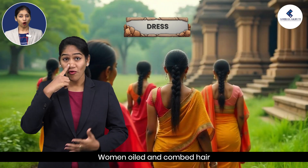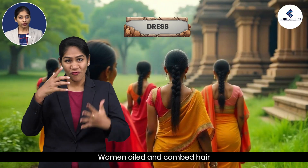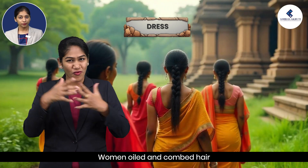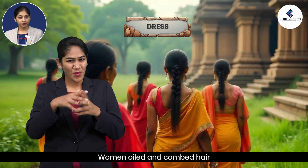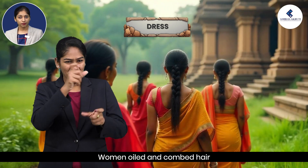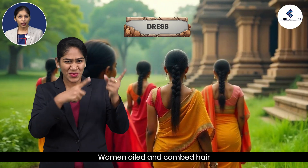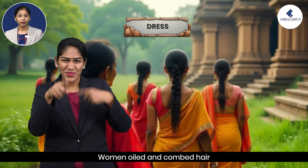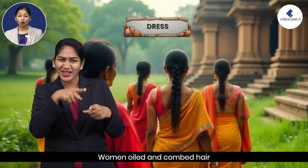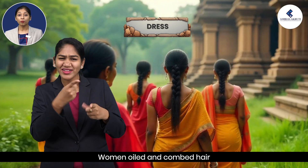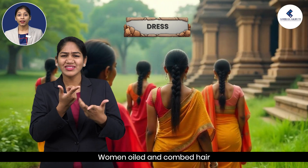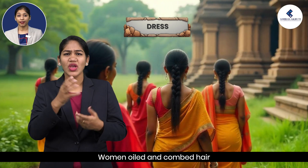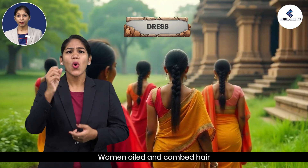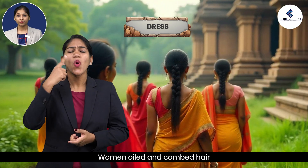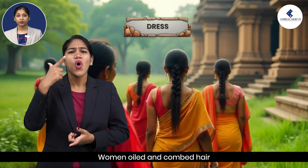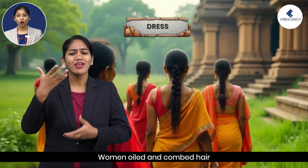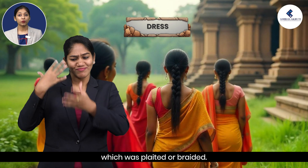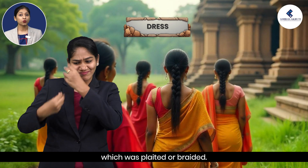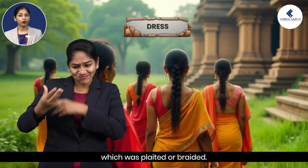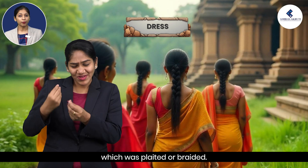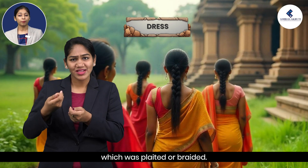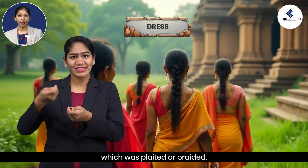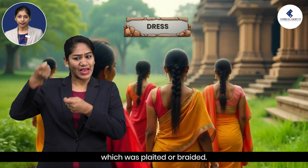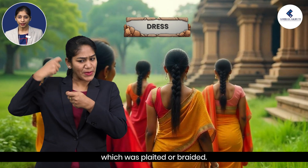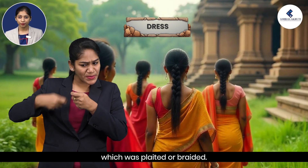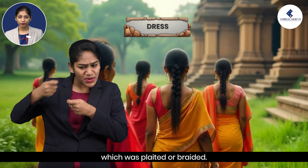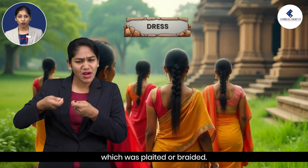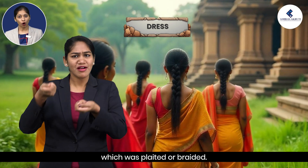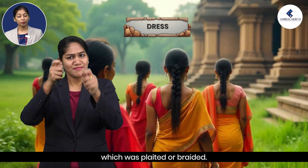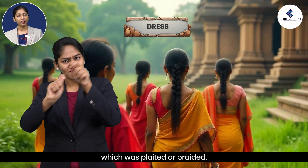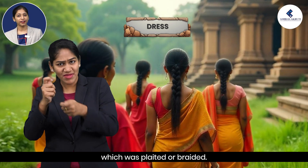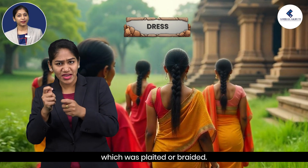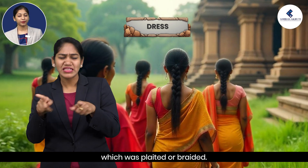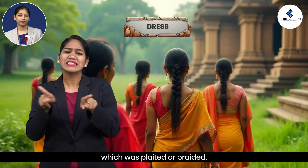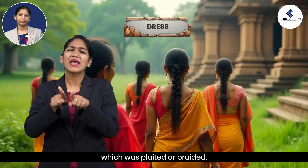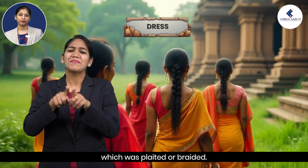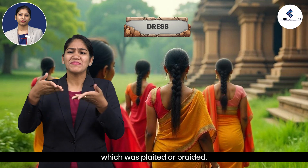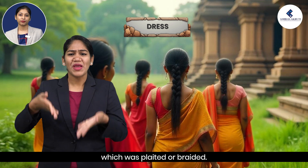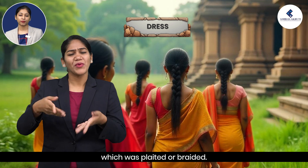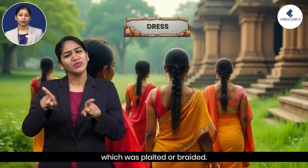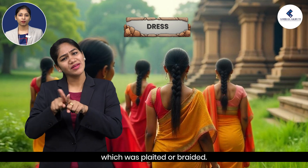Women oiled and combed hair, which were plaited or braided.